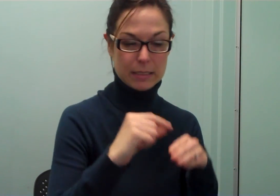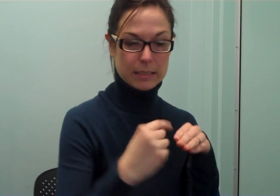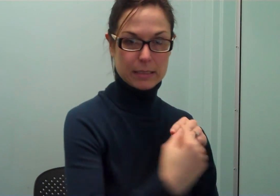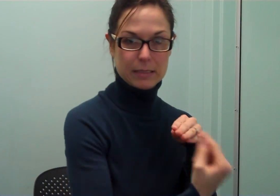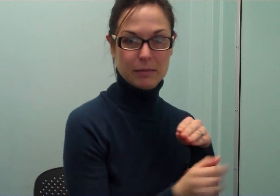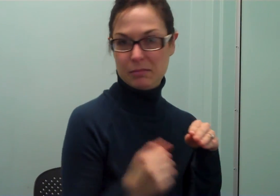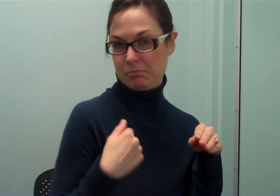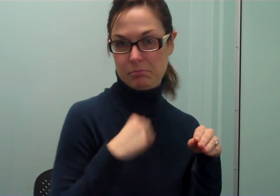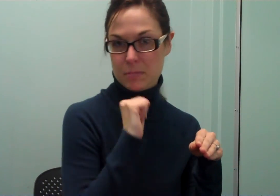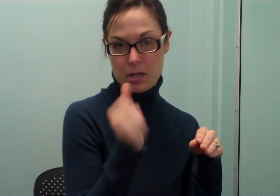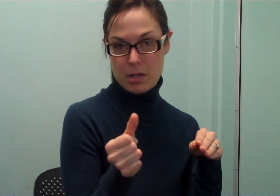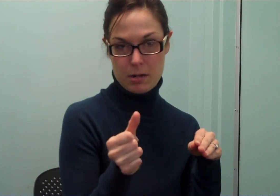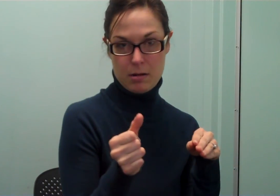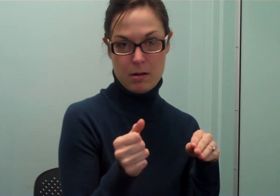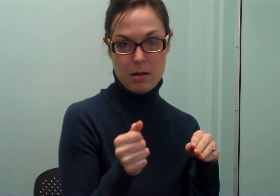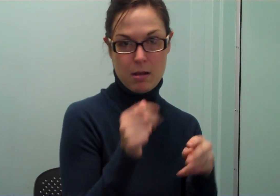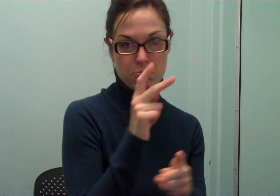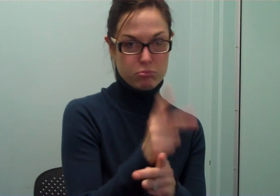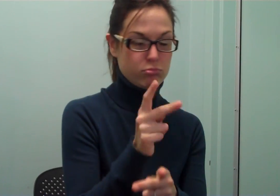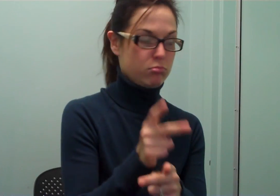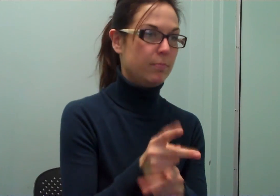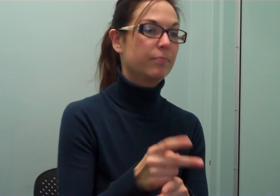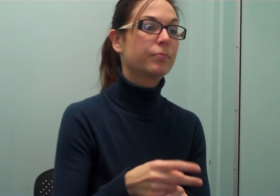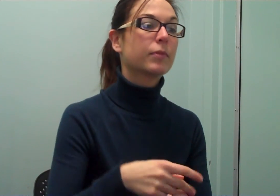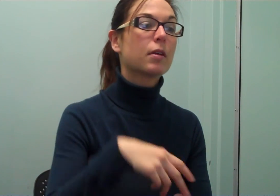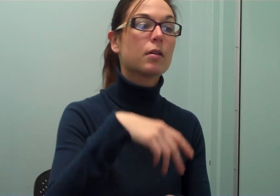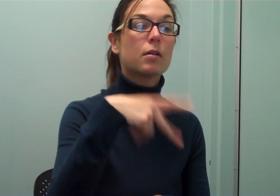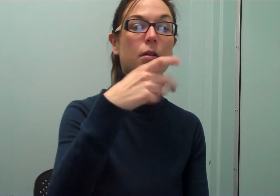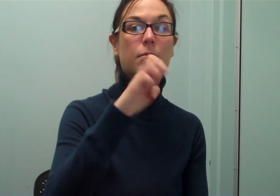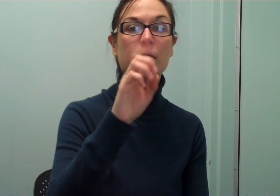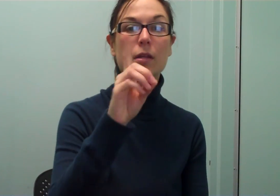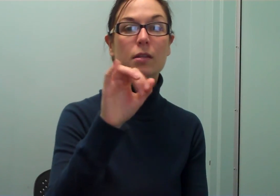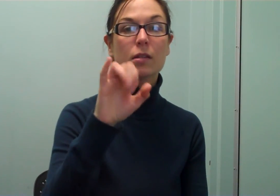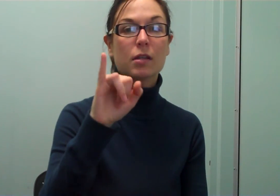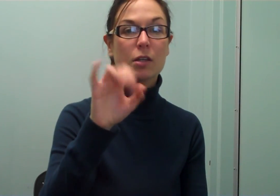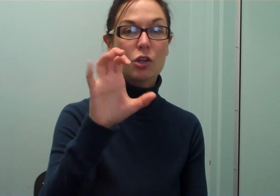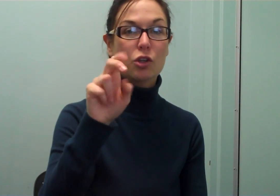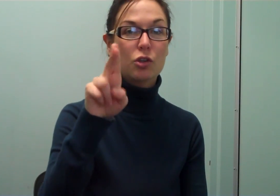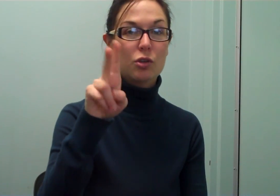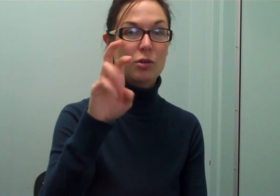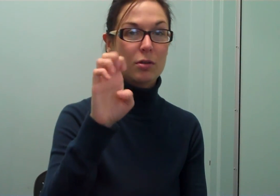do pedicures and manicures. And I do quite a few men. Men love pedicures.